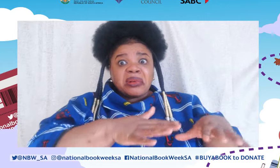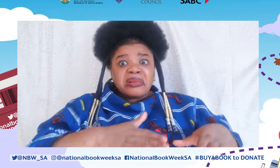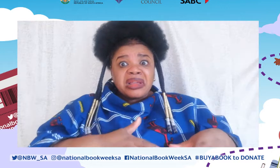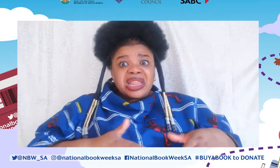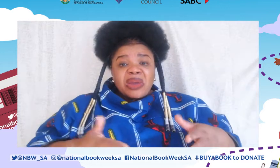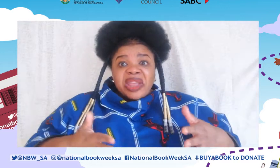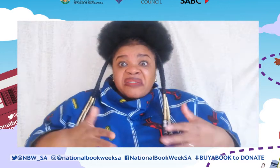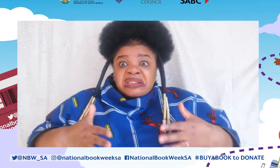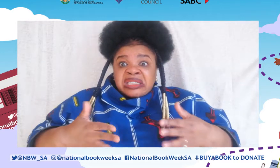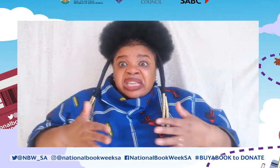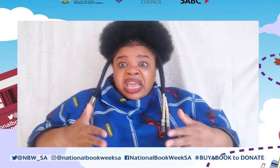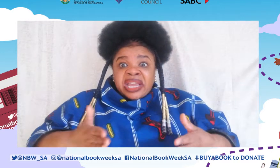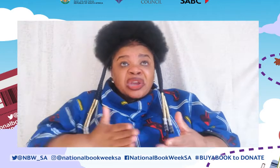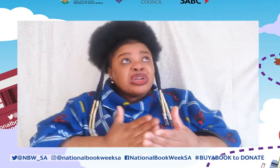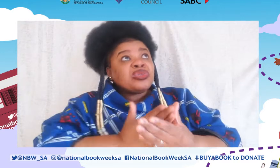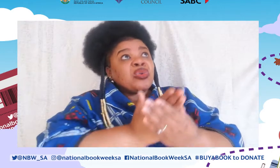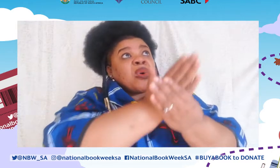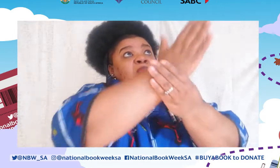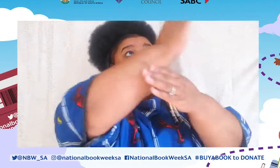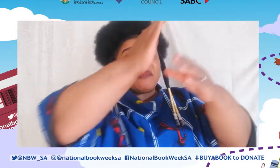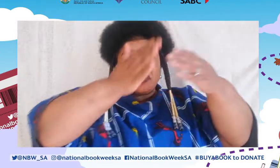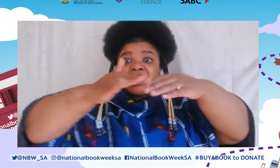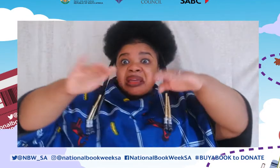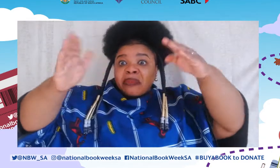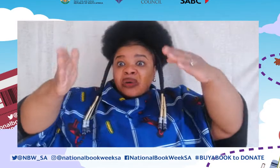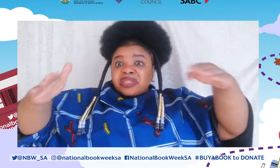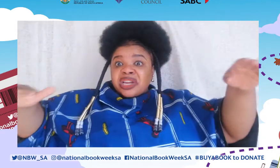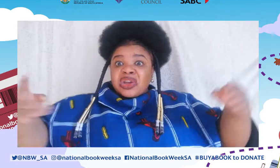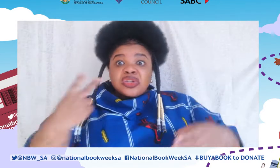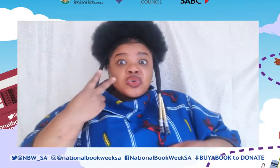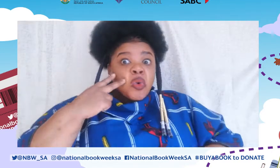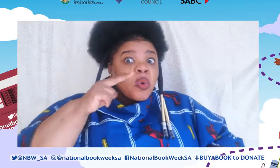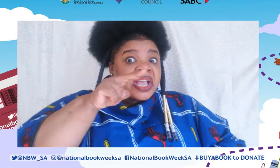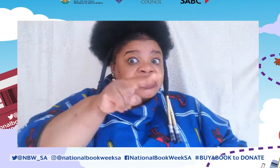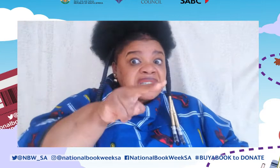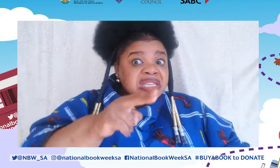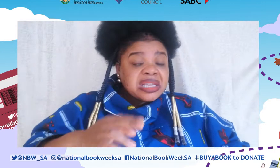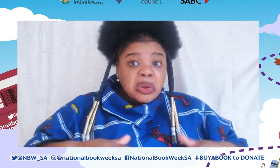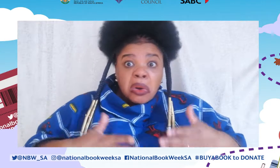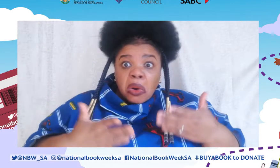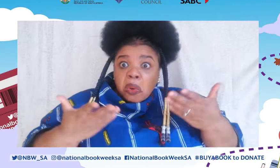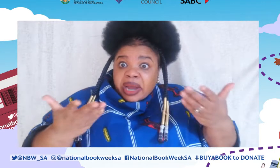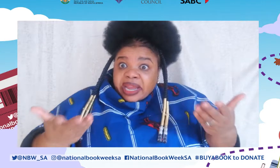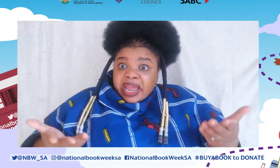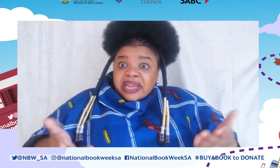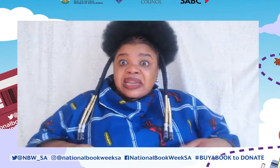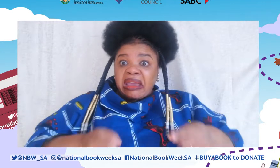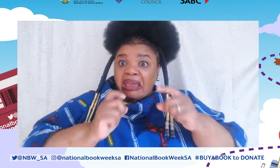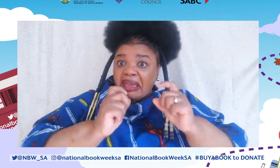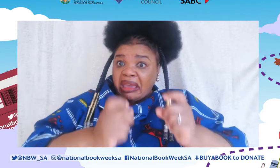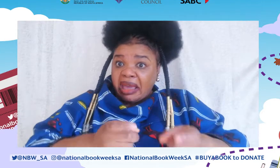People, they were even scared to go up the mountain to go and see what